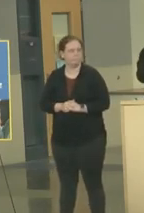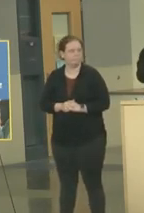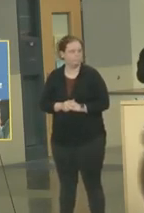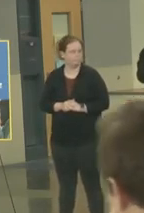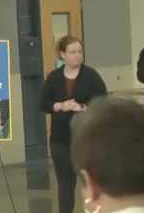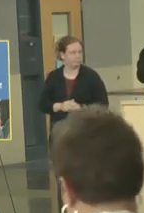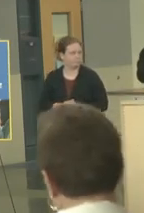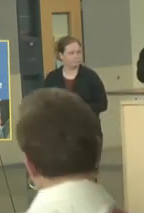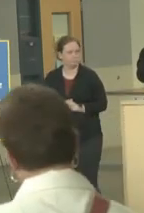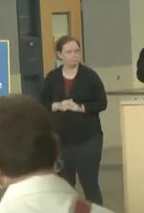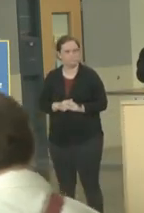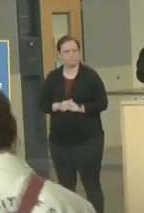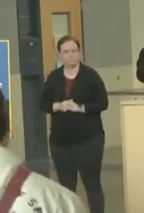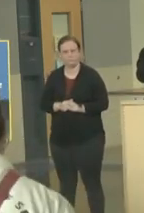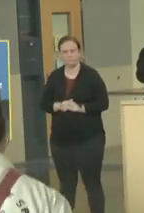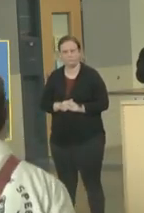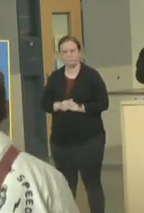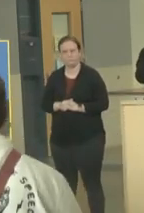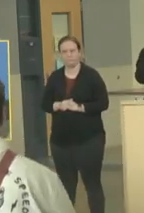Dr. Buttleman.